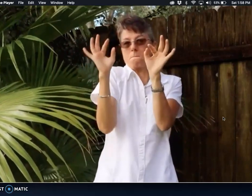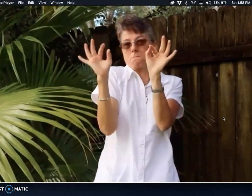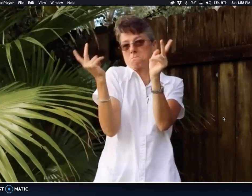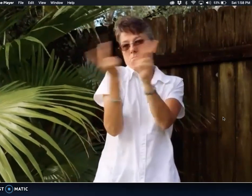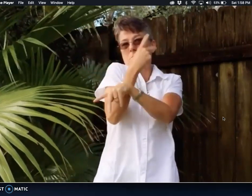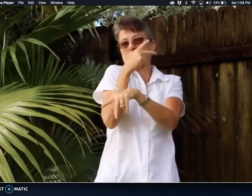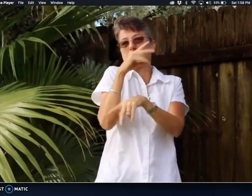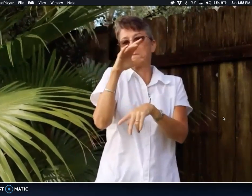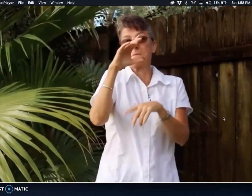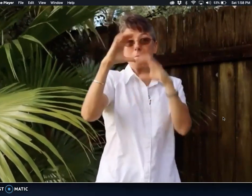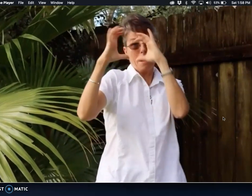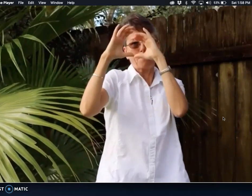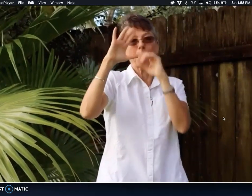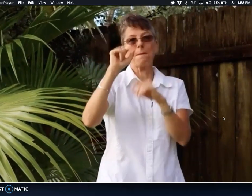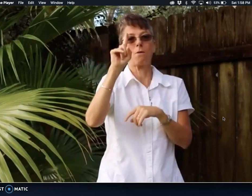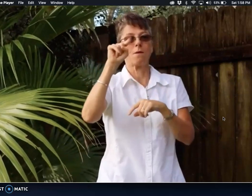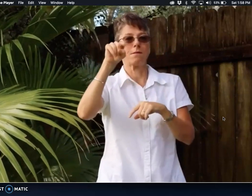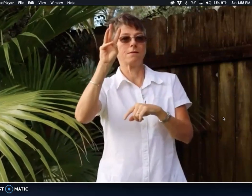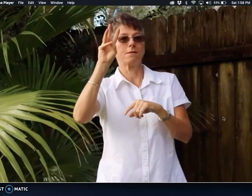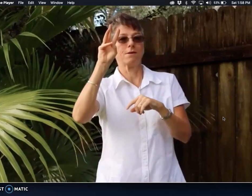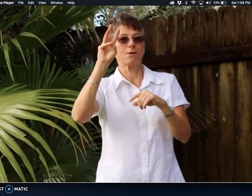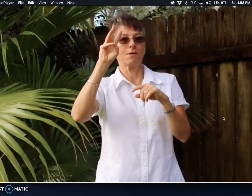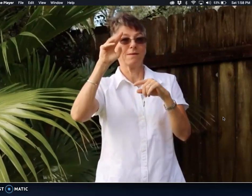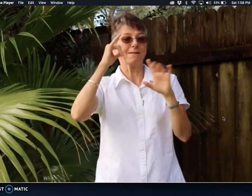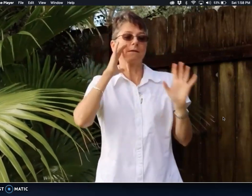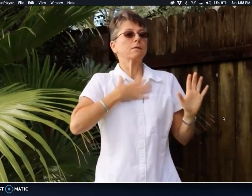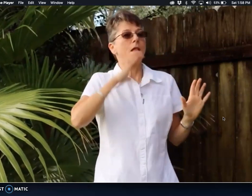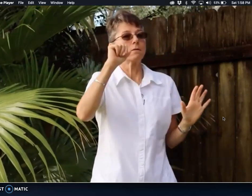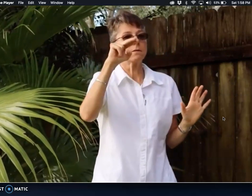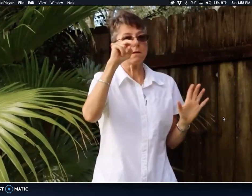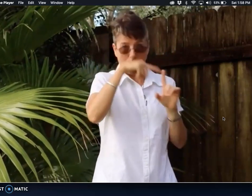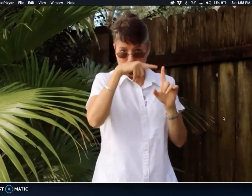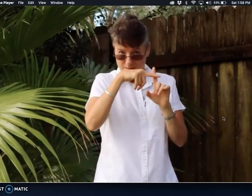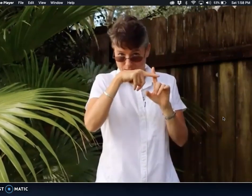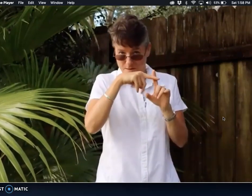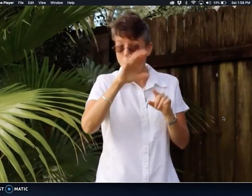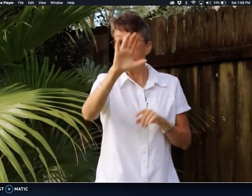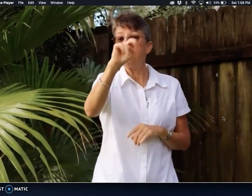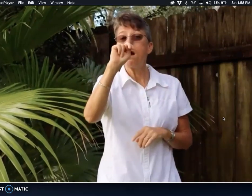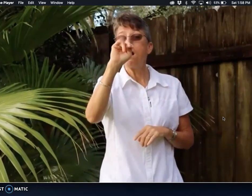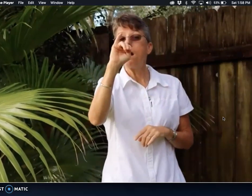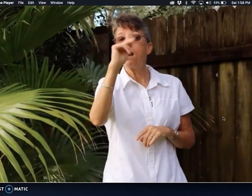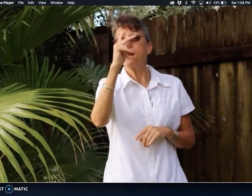But you'll have to buy a quite large zoom lens. But remember to multiply everything by